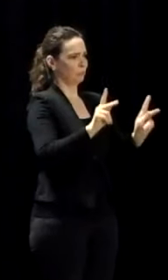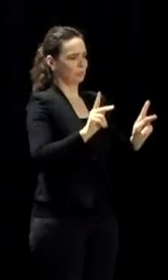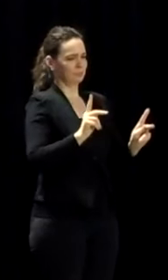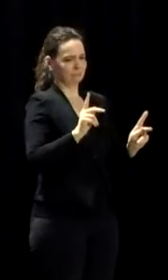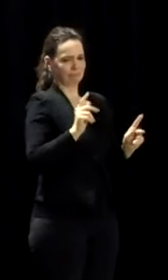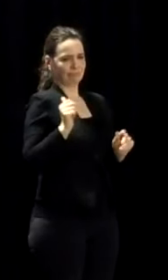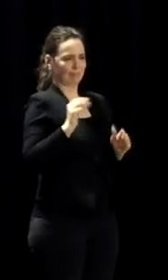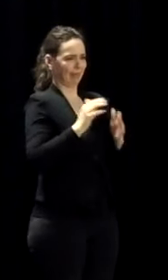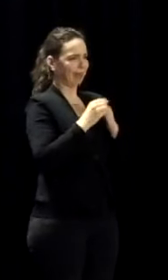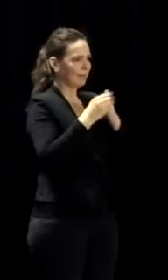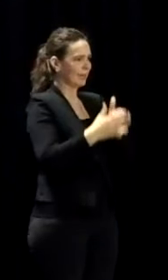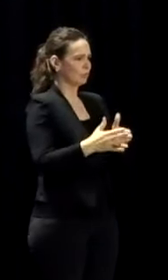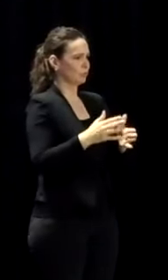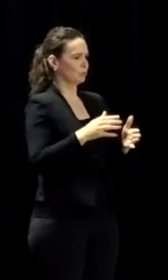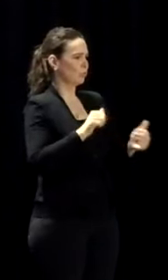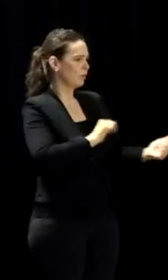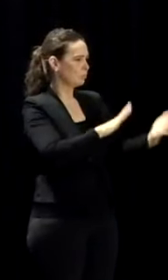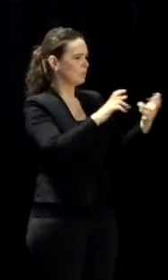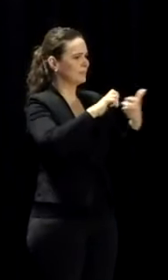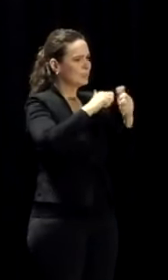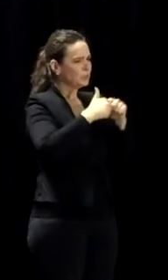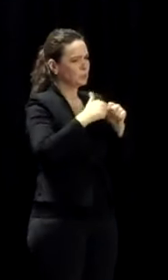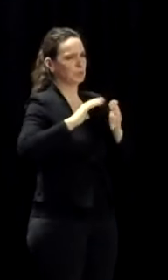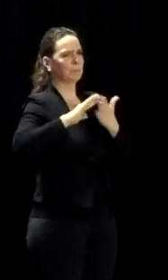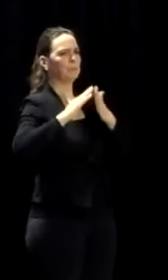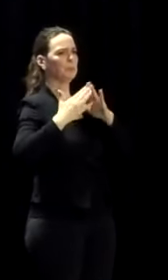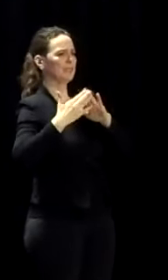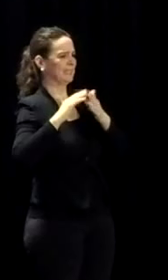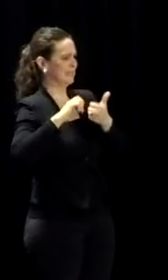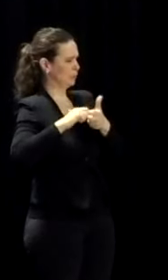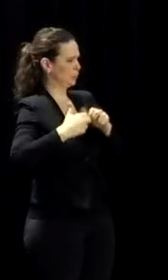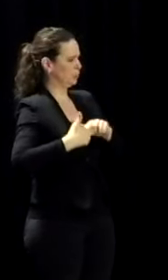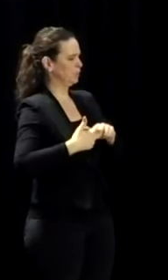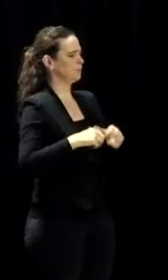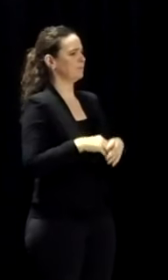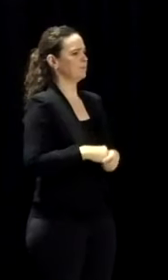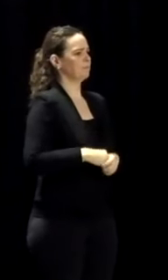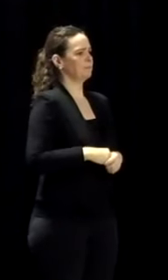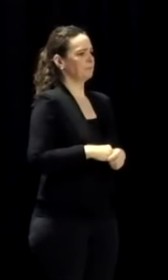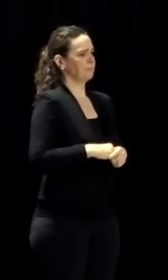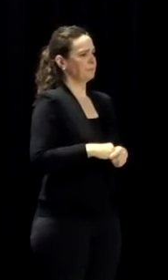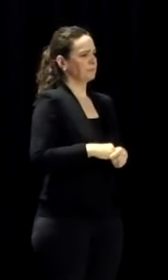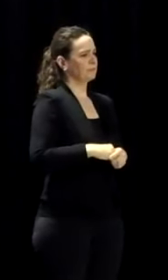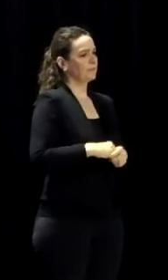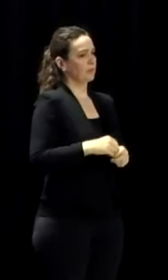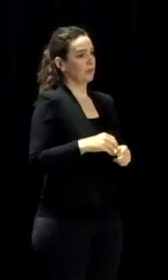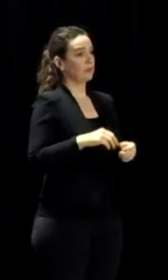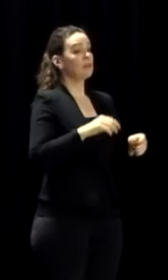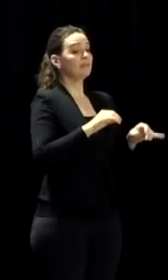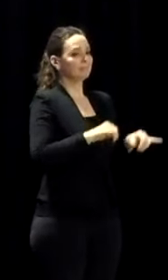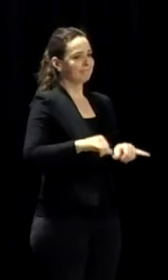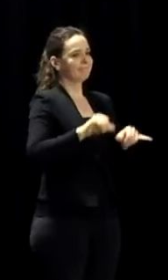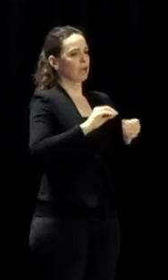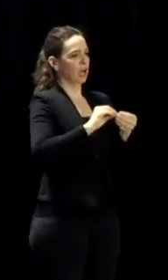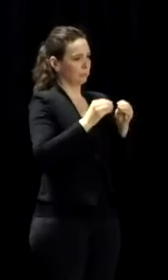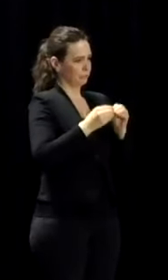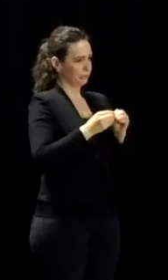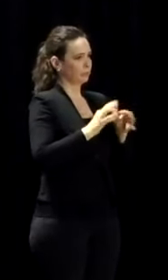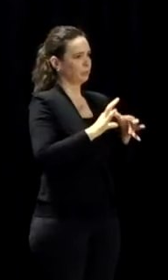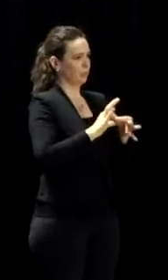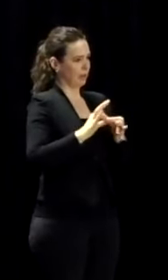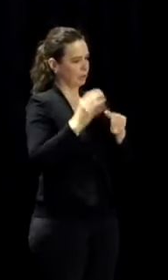in the community. At this time, before we get into our briefing related to the data,